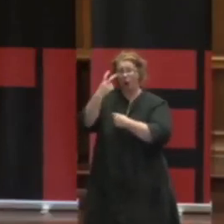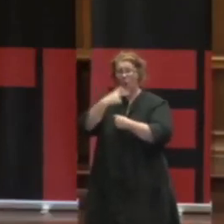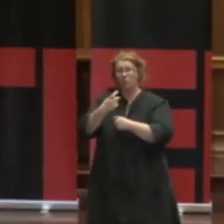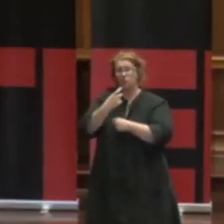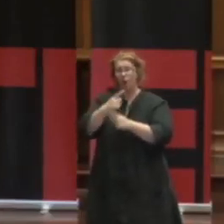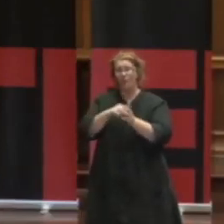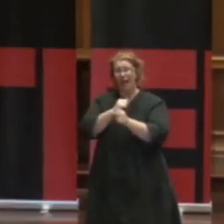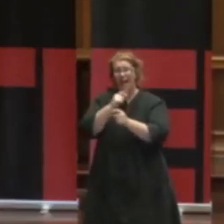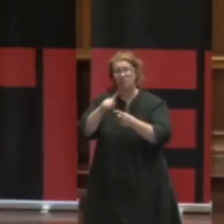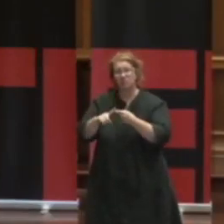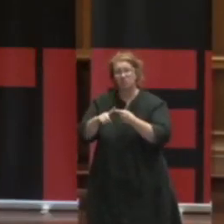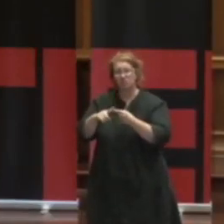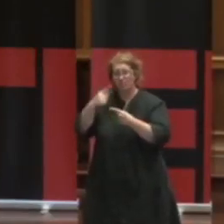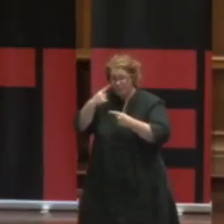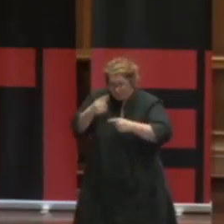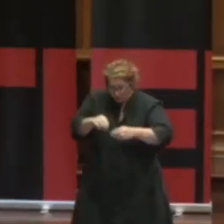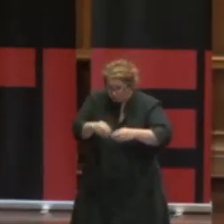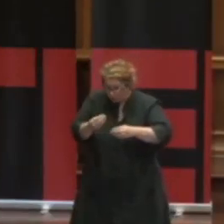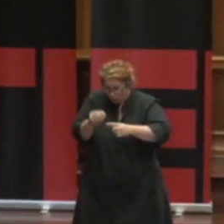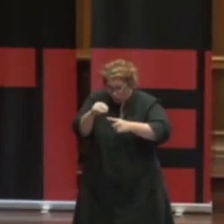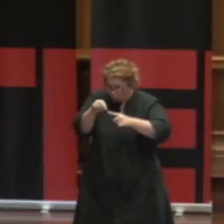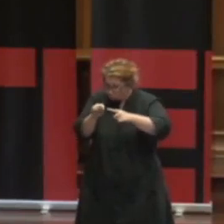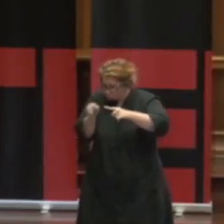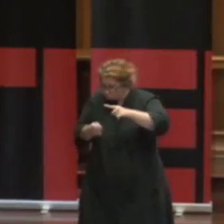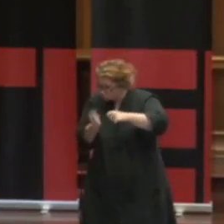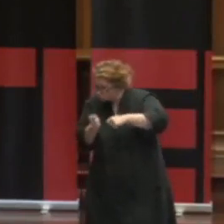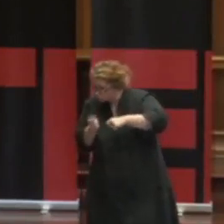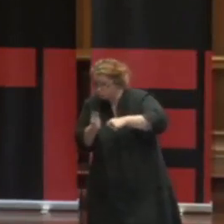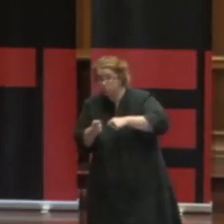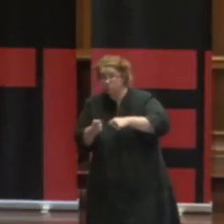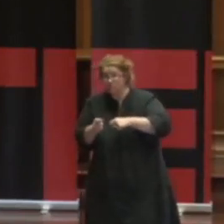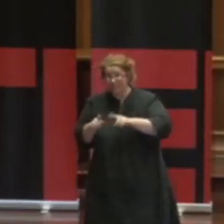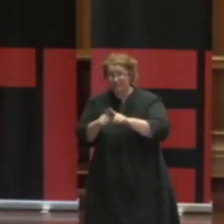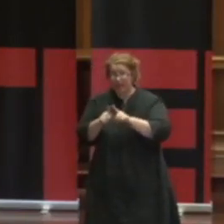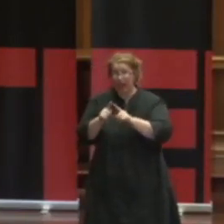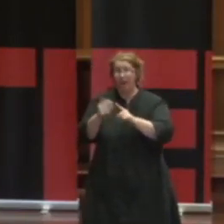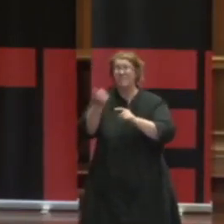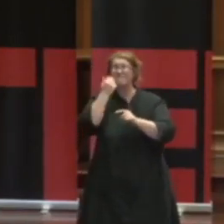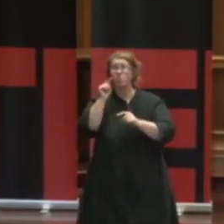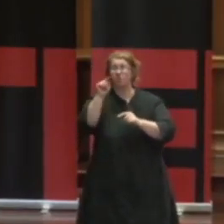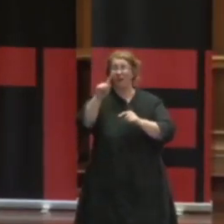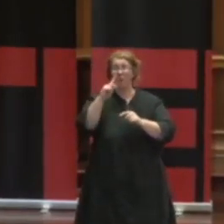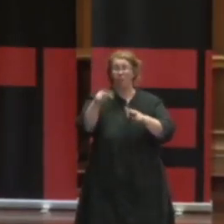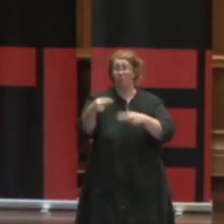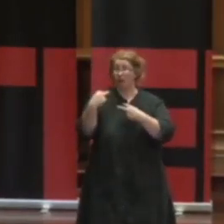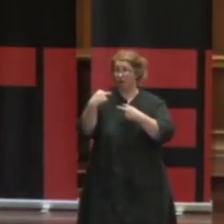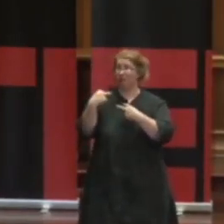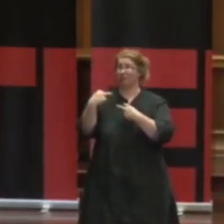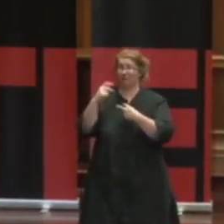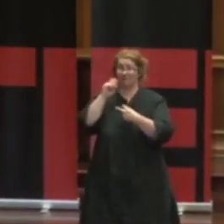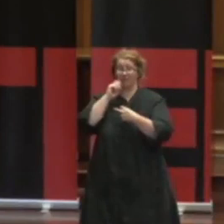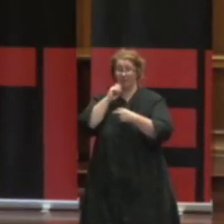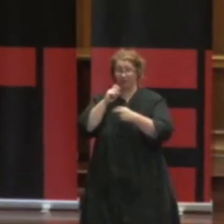first discovered stone tools but hadn't perfected them, they're probably going to call our age the Paleo-Digital age, when people had discovered